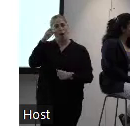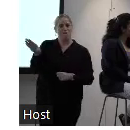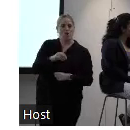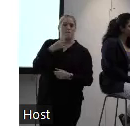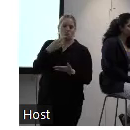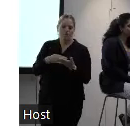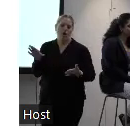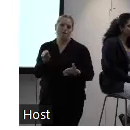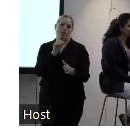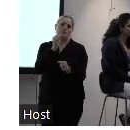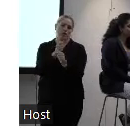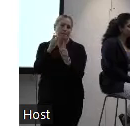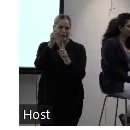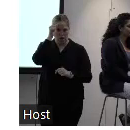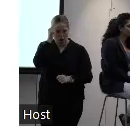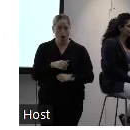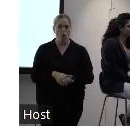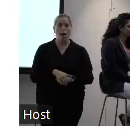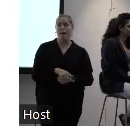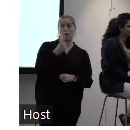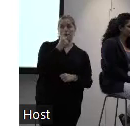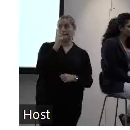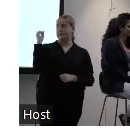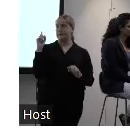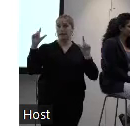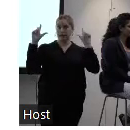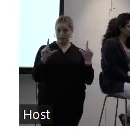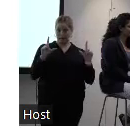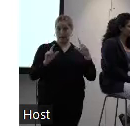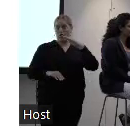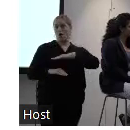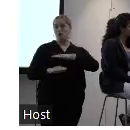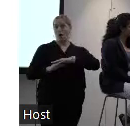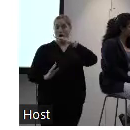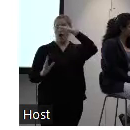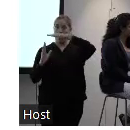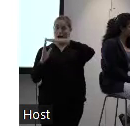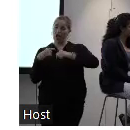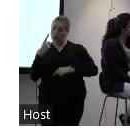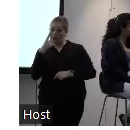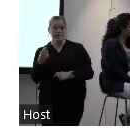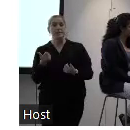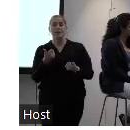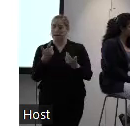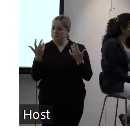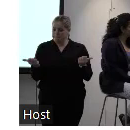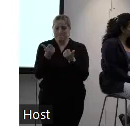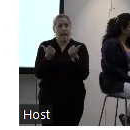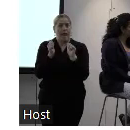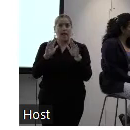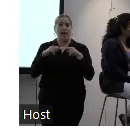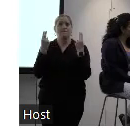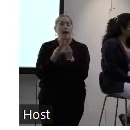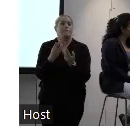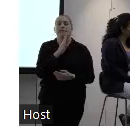graph, very way on the right, very few families had access to behavioural management and skills therapies. So behavioural